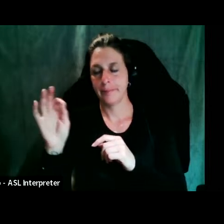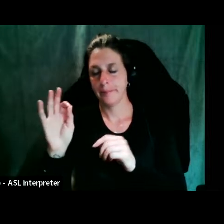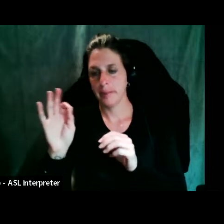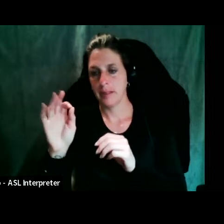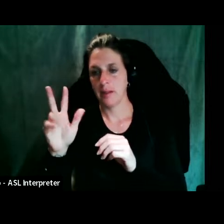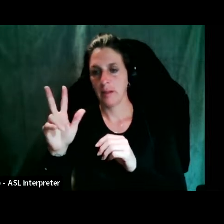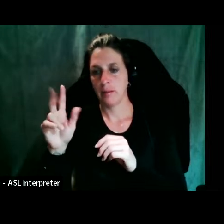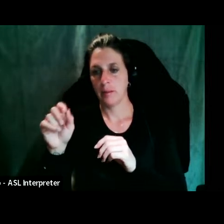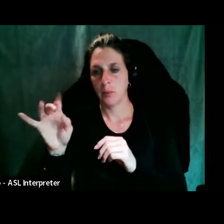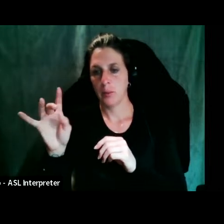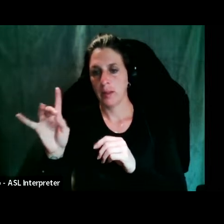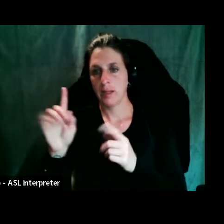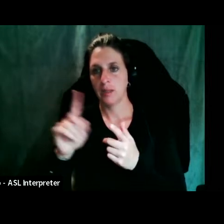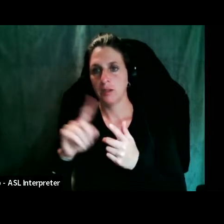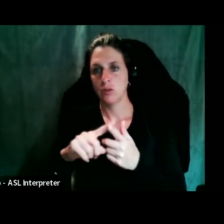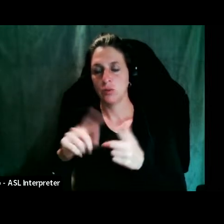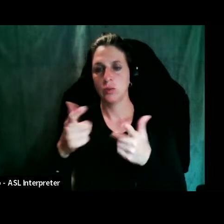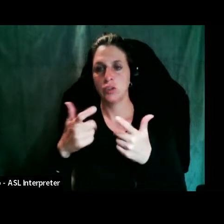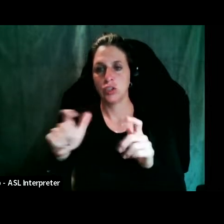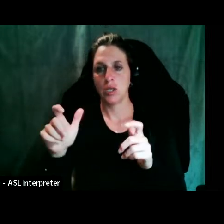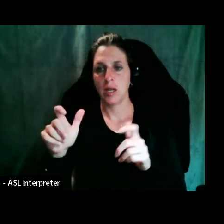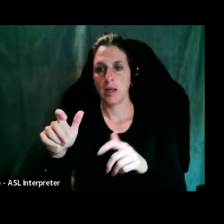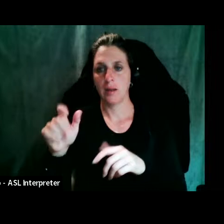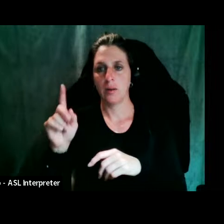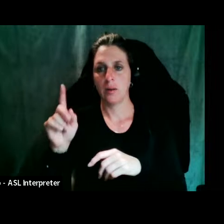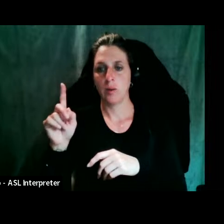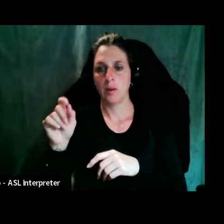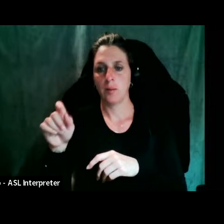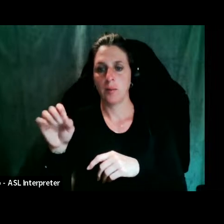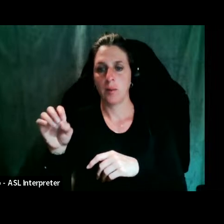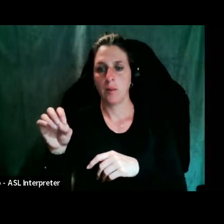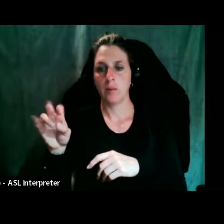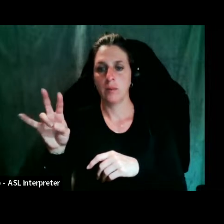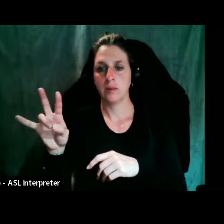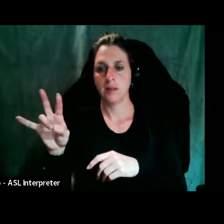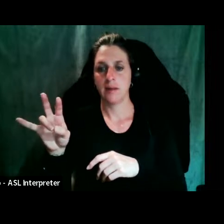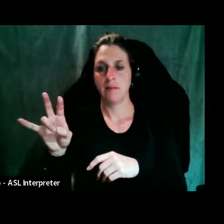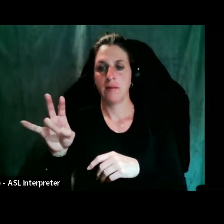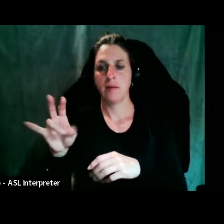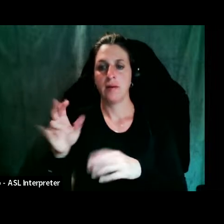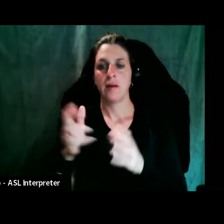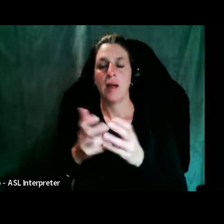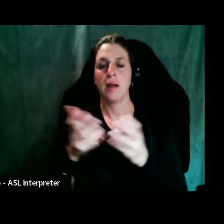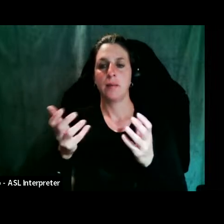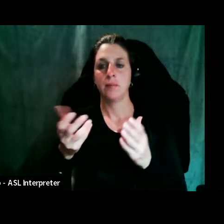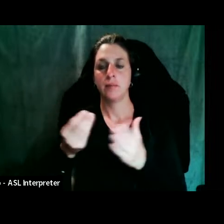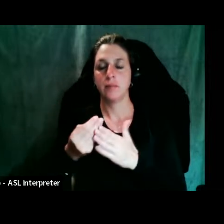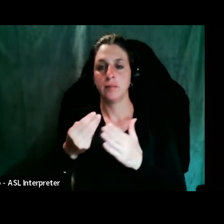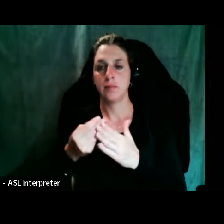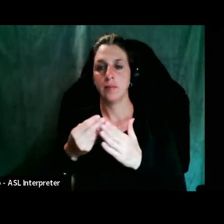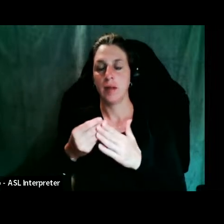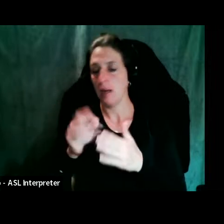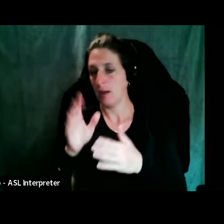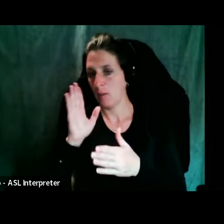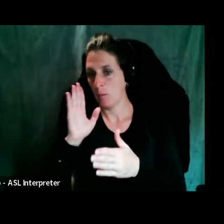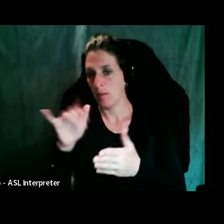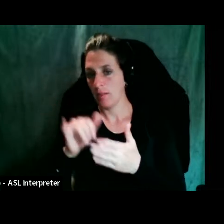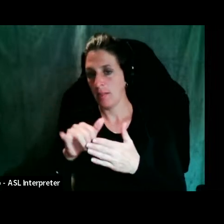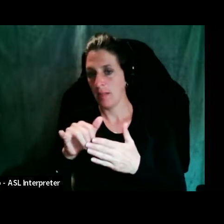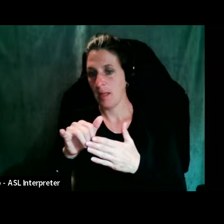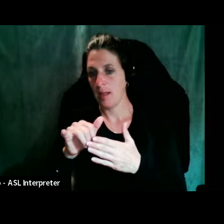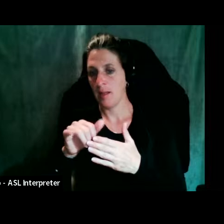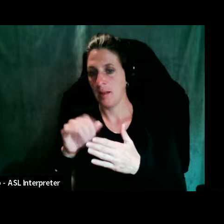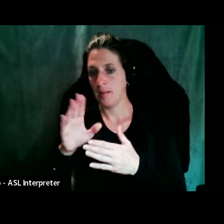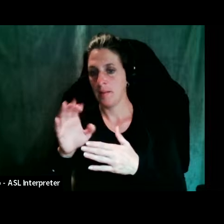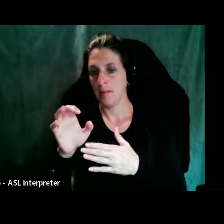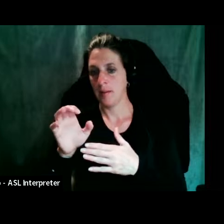0.38, whatever, to Yep. a giant 1.07. How much money is that going to be? We usually